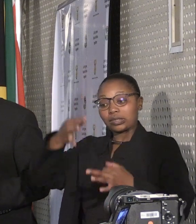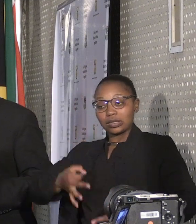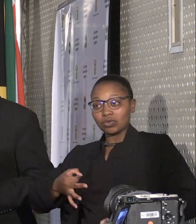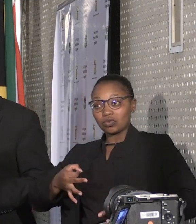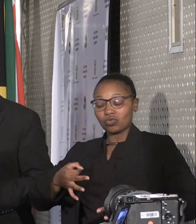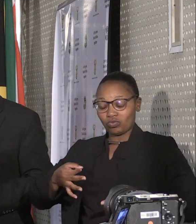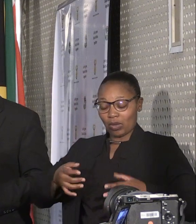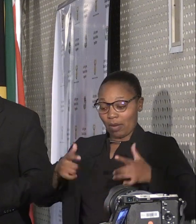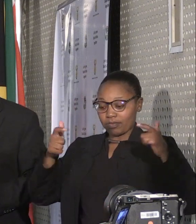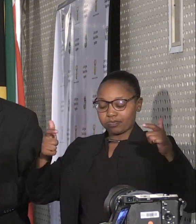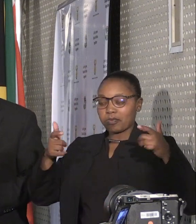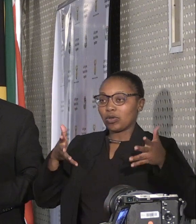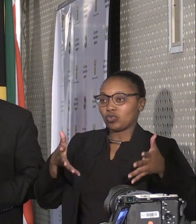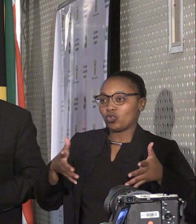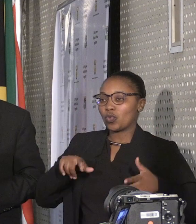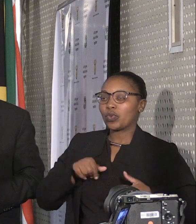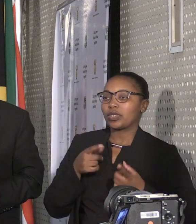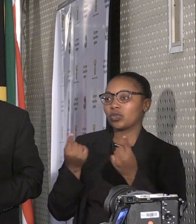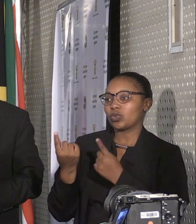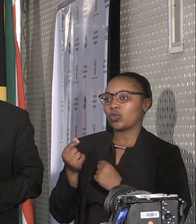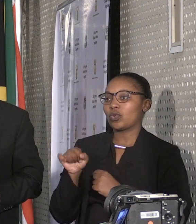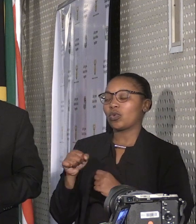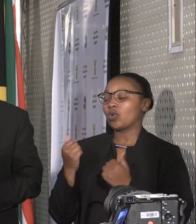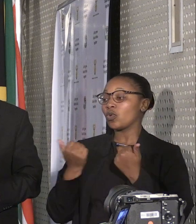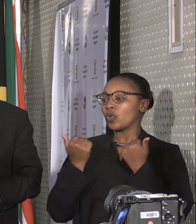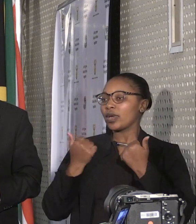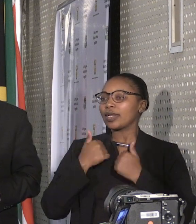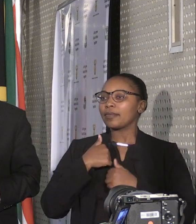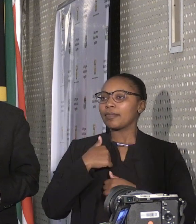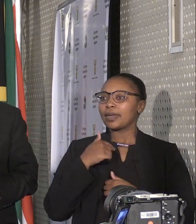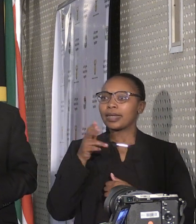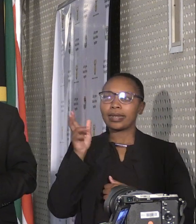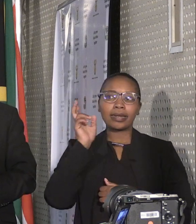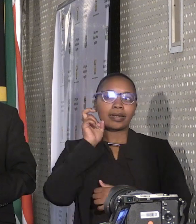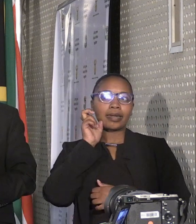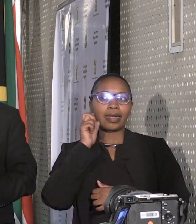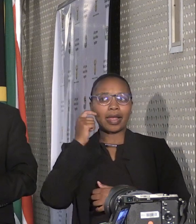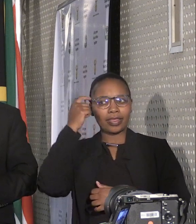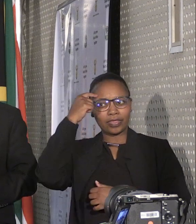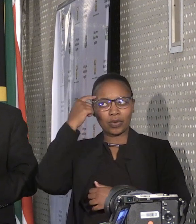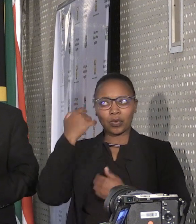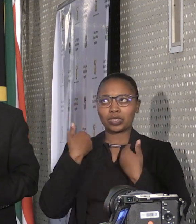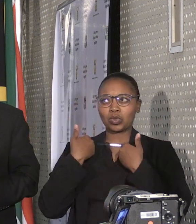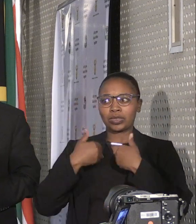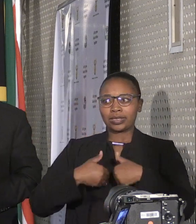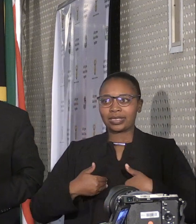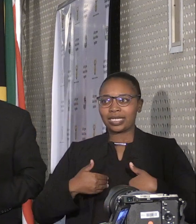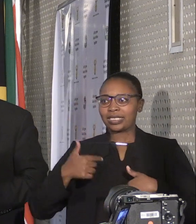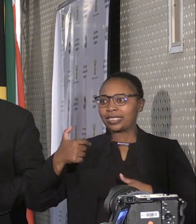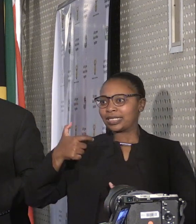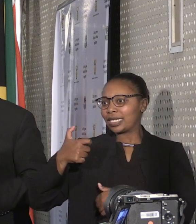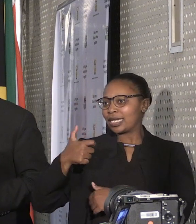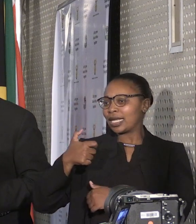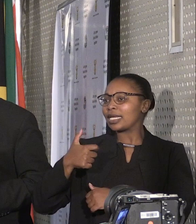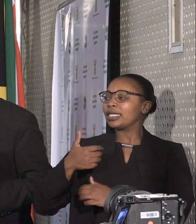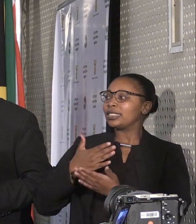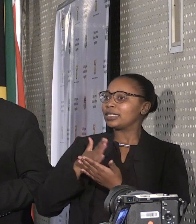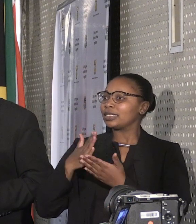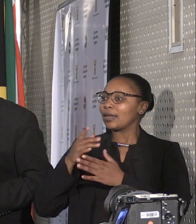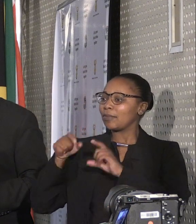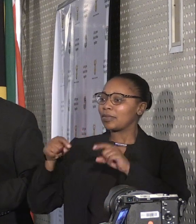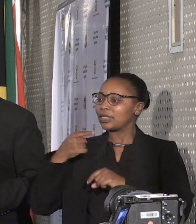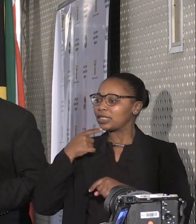Minister, some article, I think it's on Sunday, where people were saying we are delaying a state